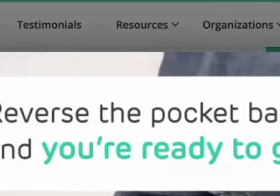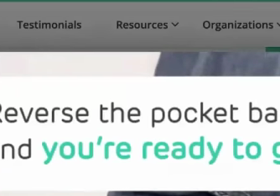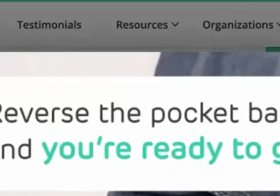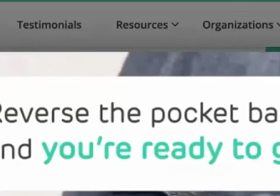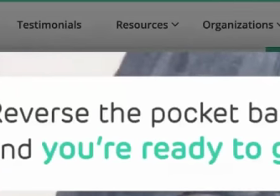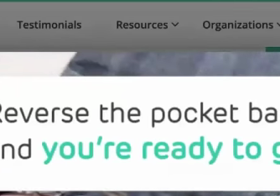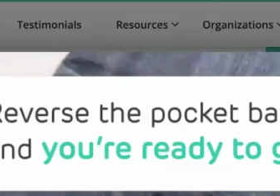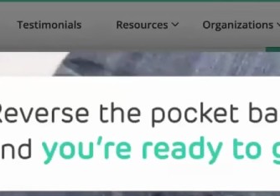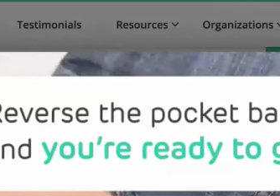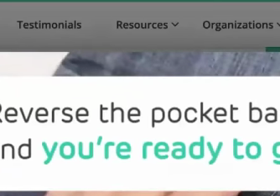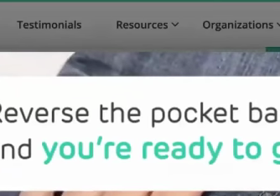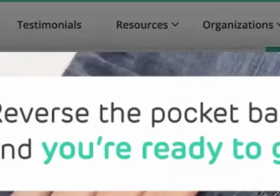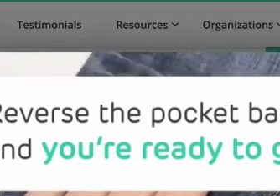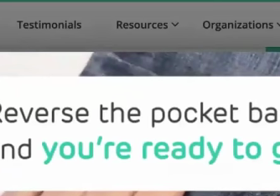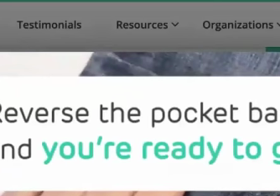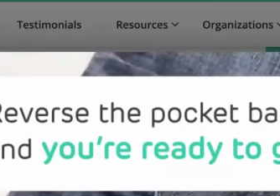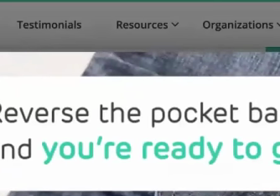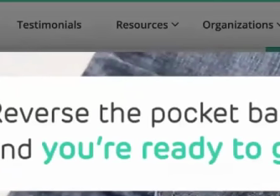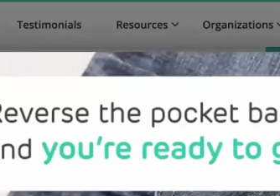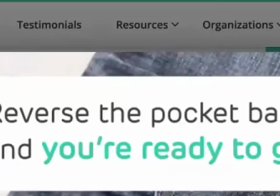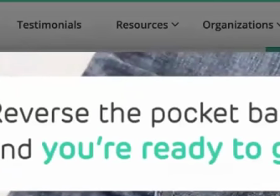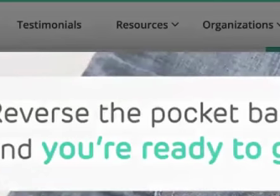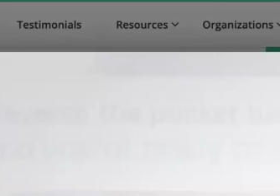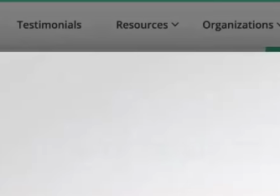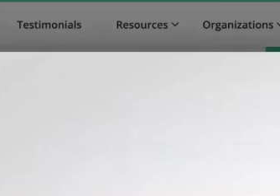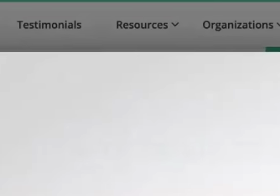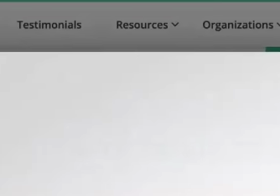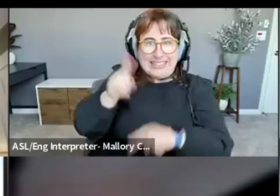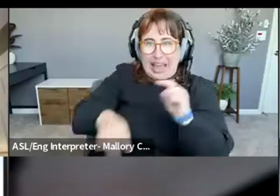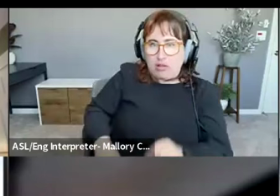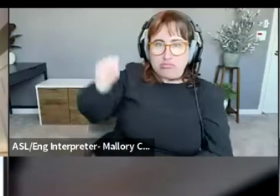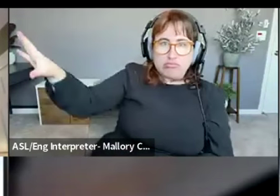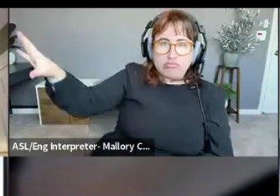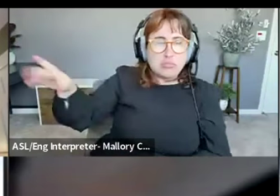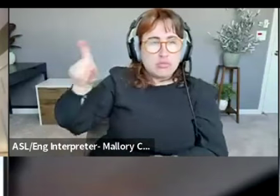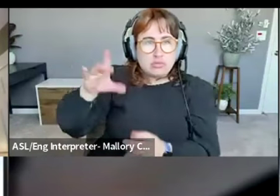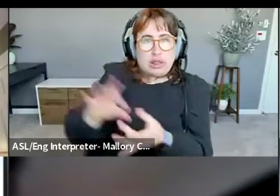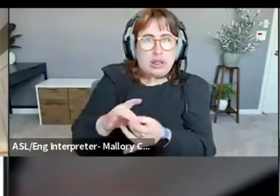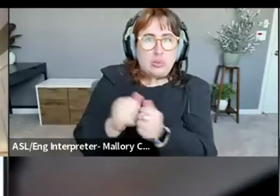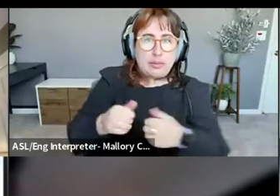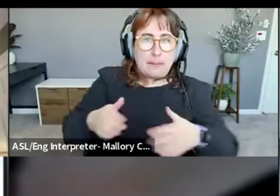fob in a pocket, but still non-removable.